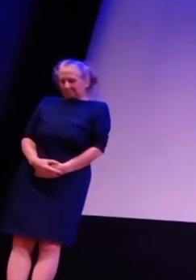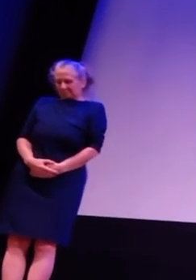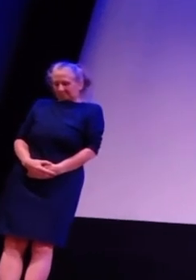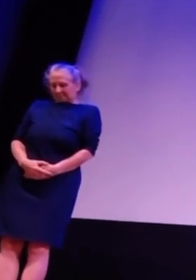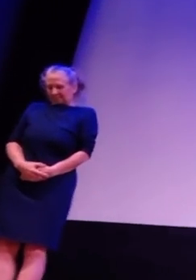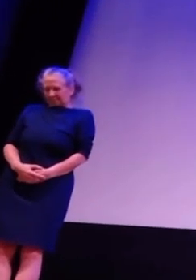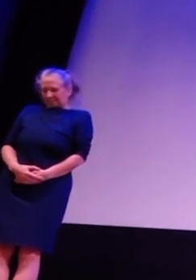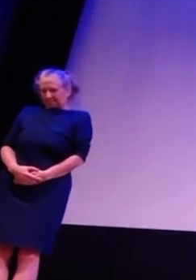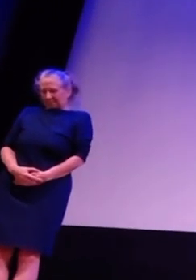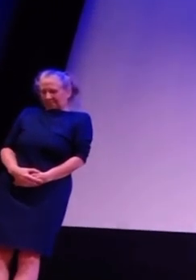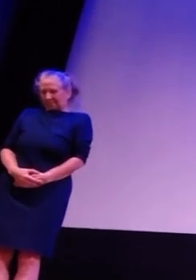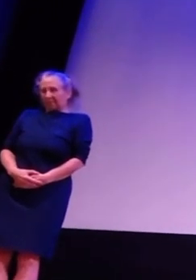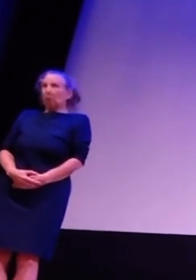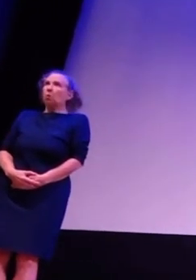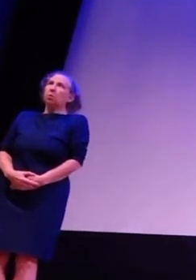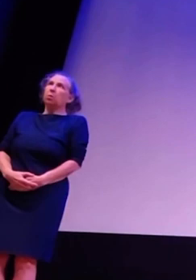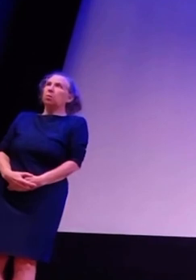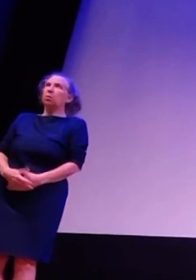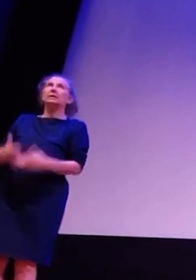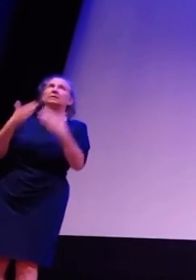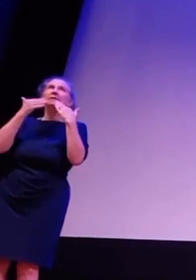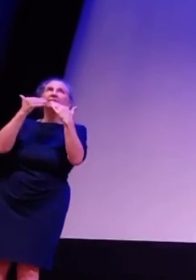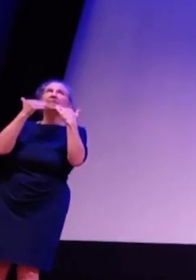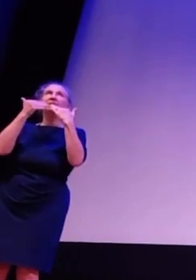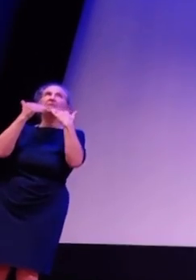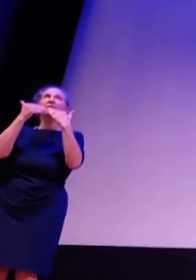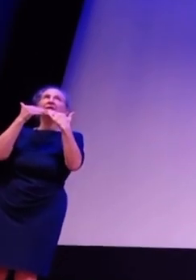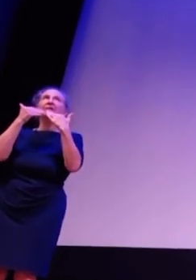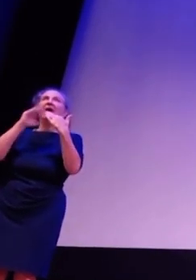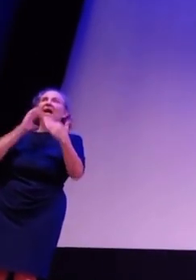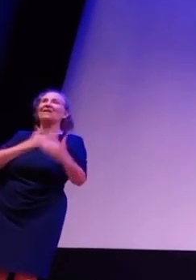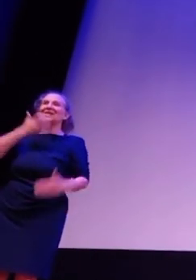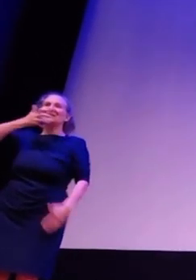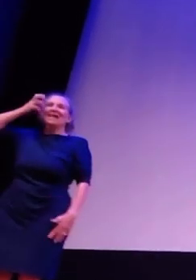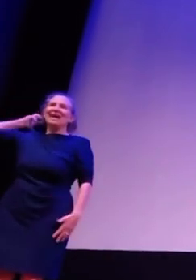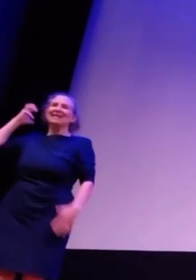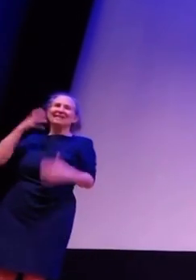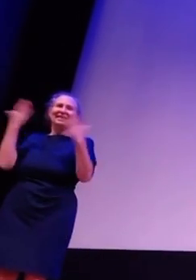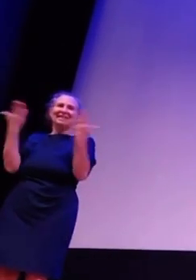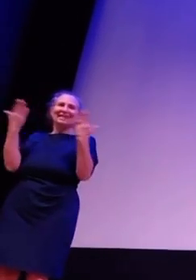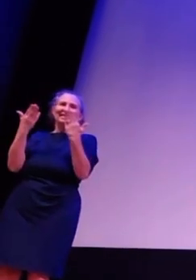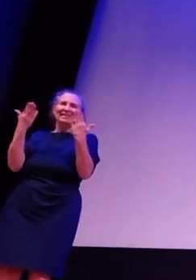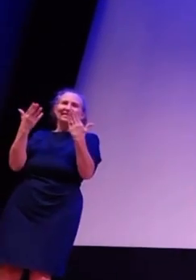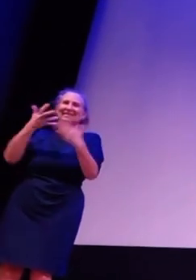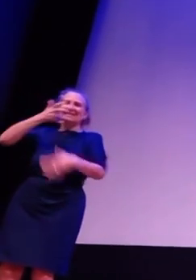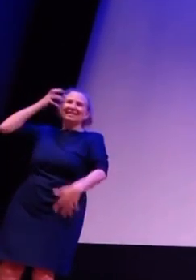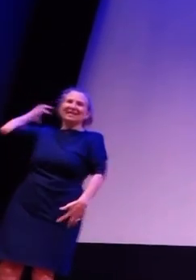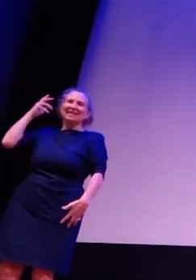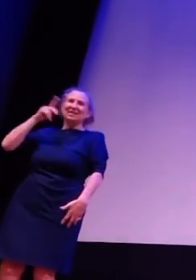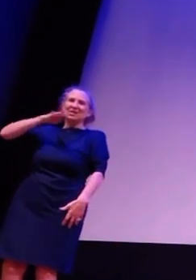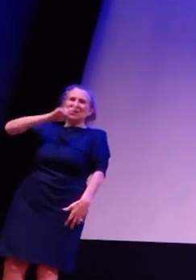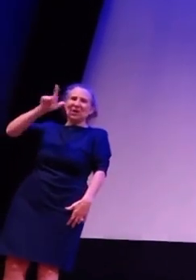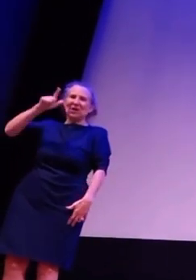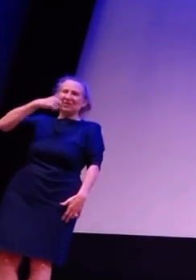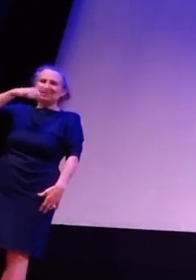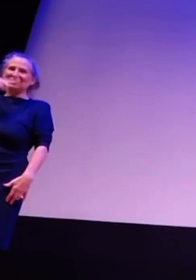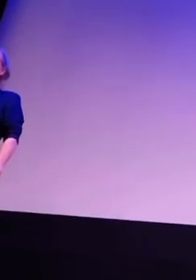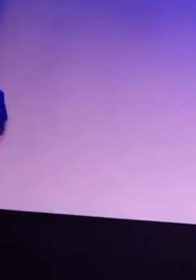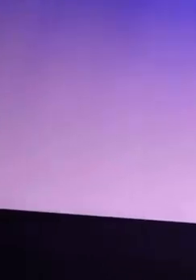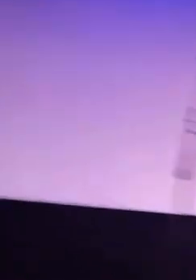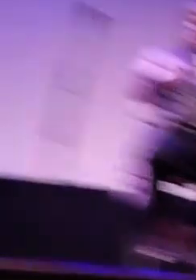so grateful that our lion is in the audience. Polly, do you want to just say